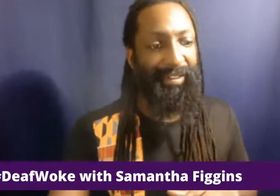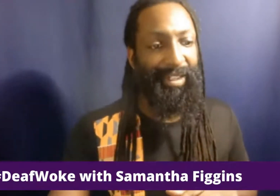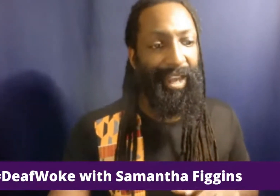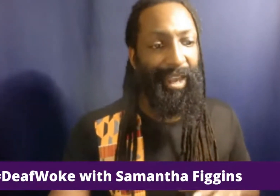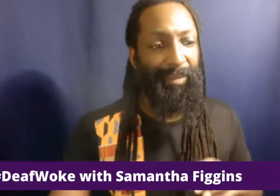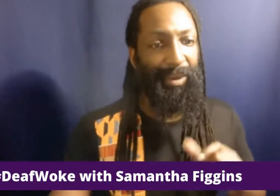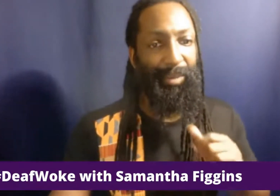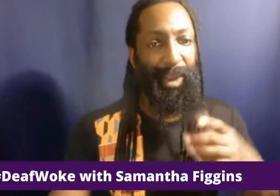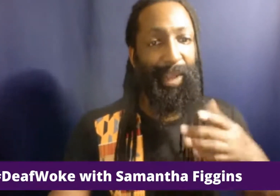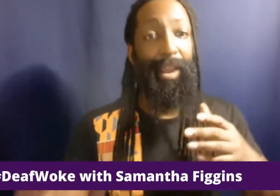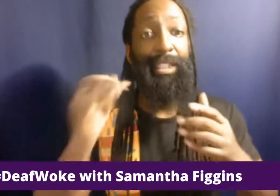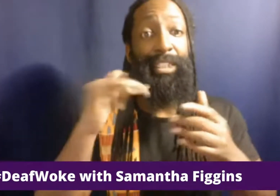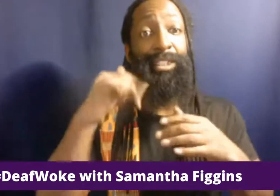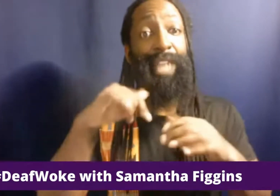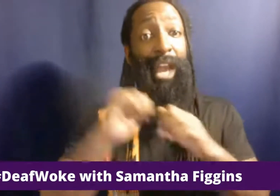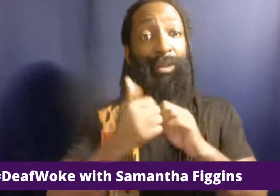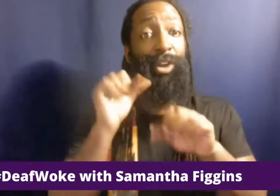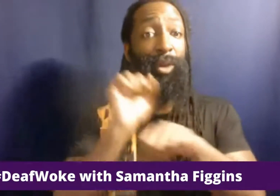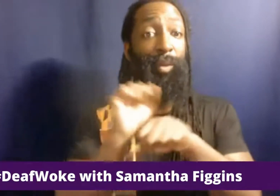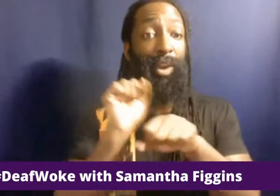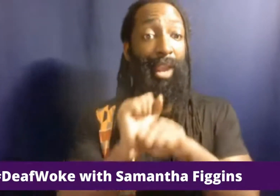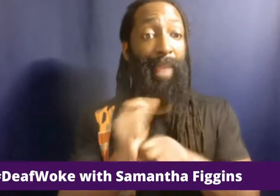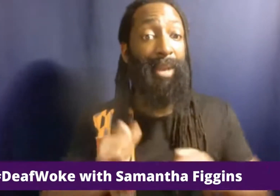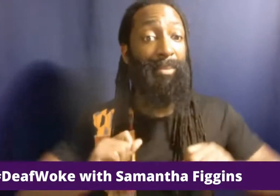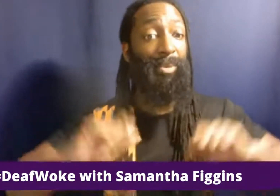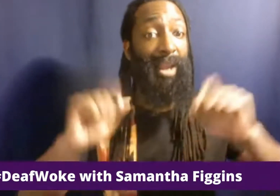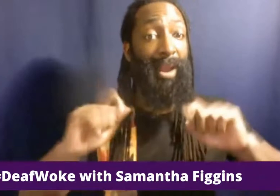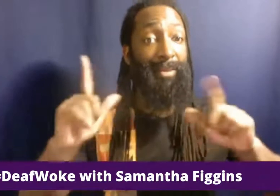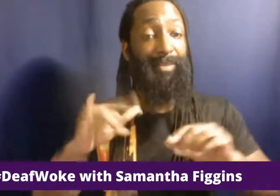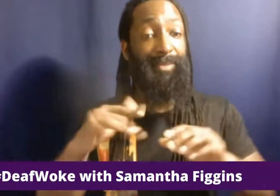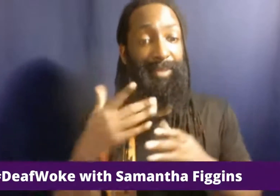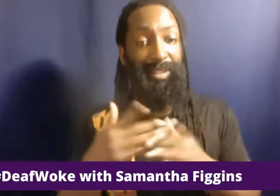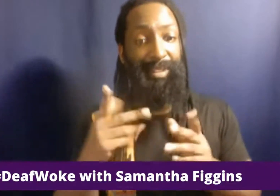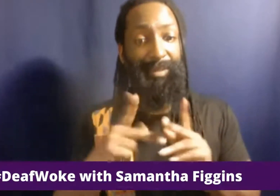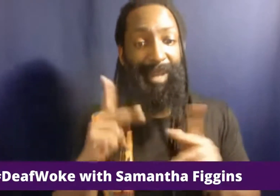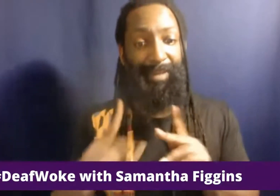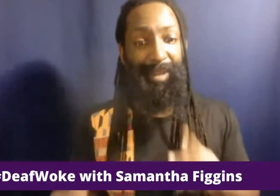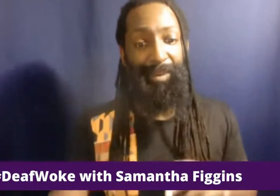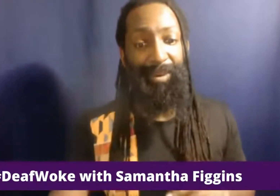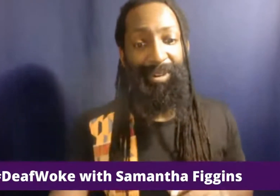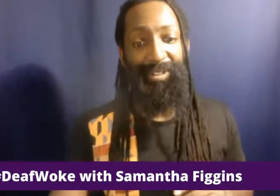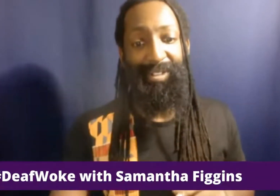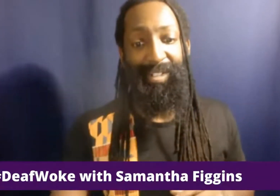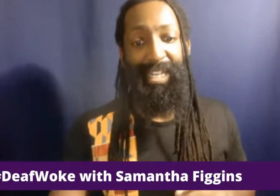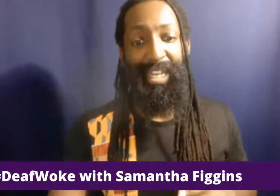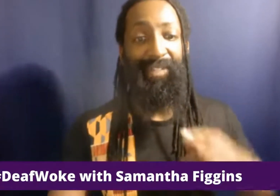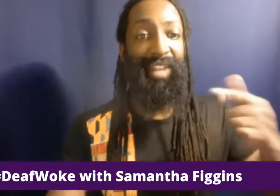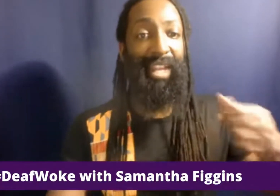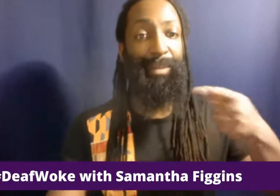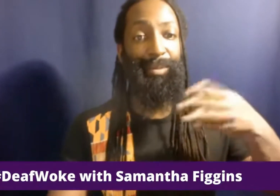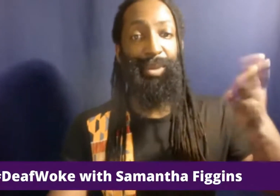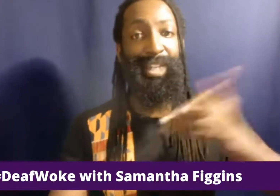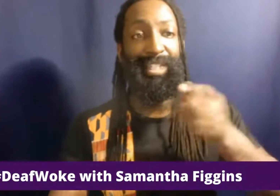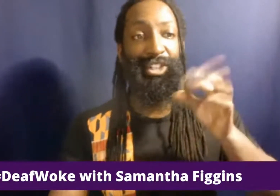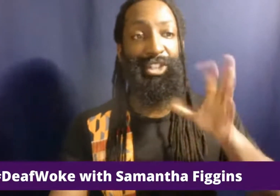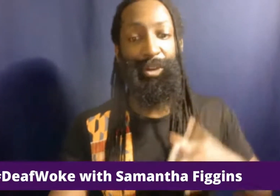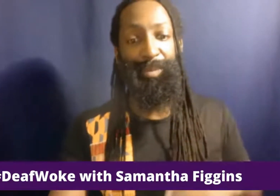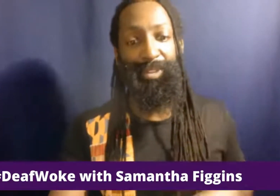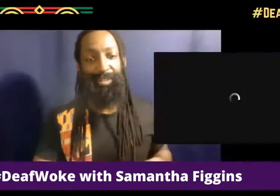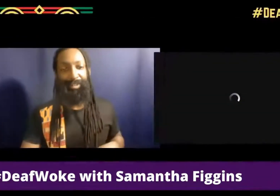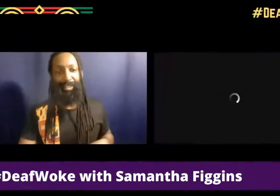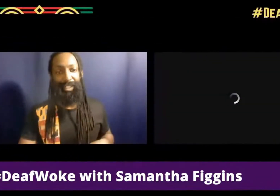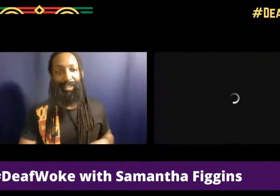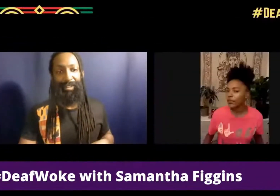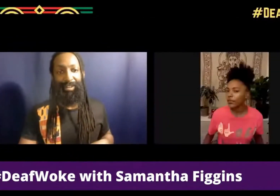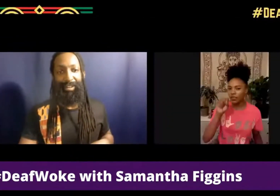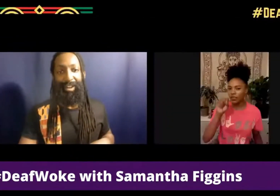Fine. I'm going to bring. This is how it's going to work. I'm going to bring out my people, and then bring the